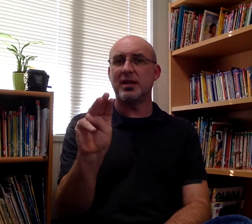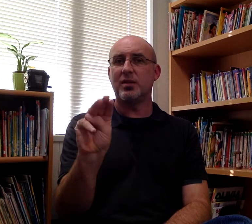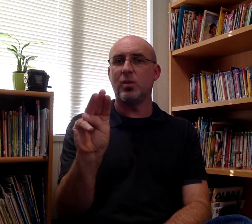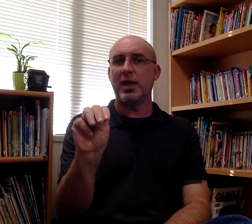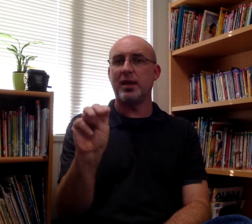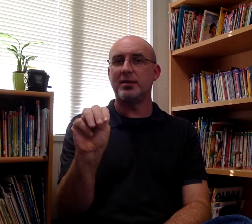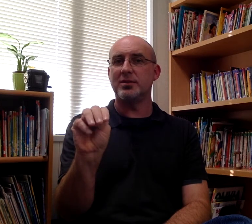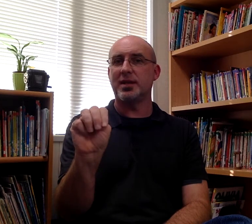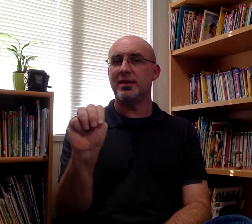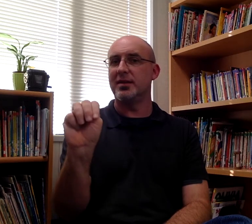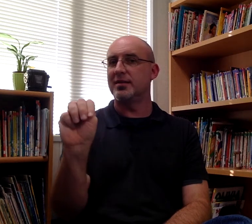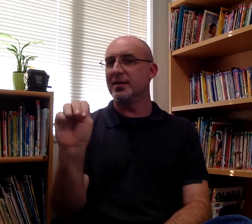the way. It just kind of